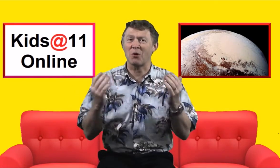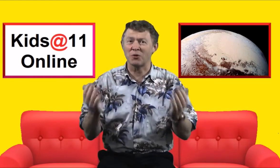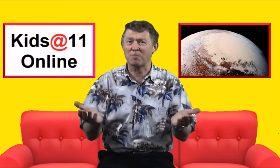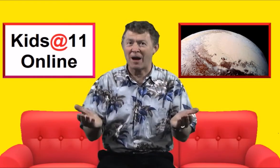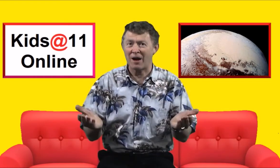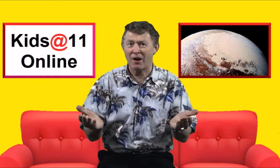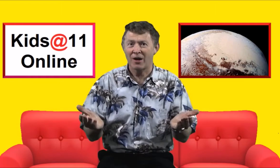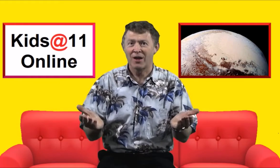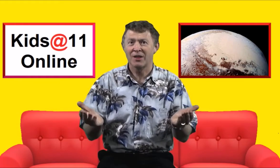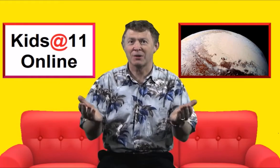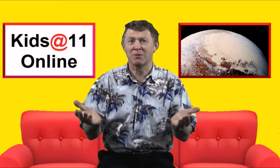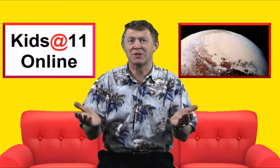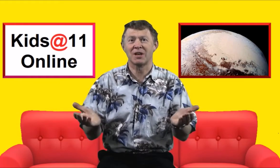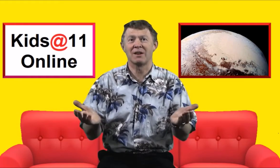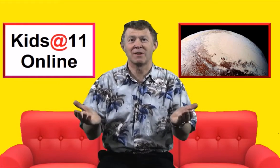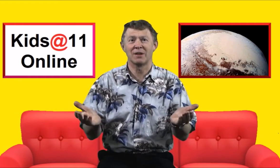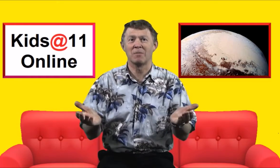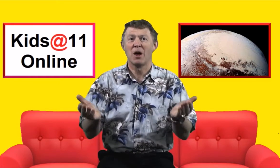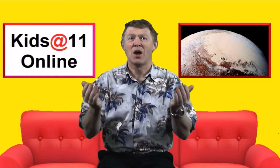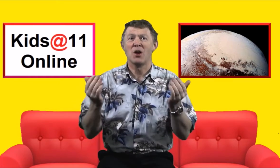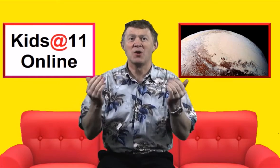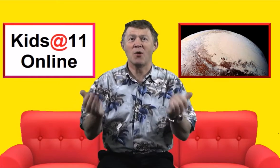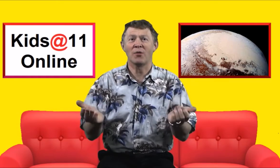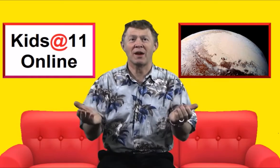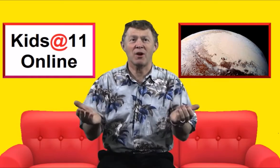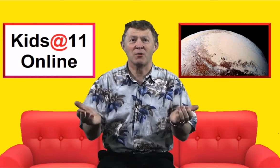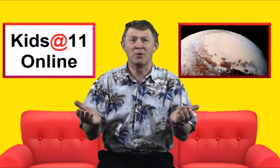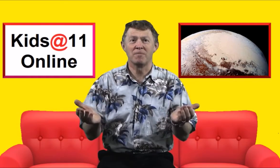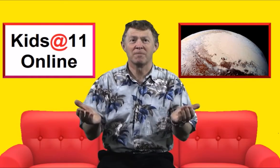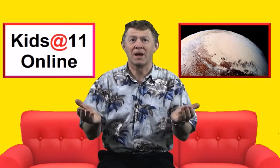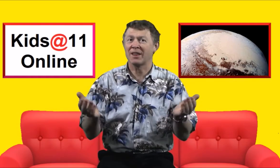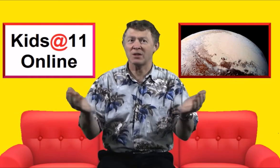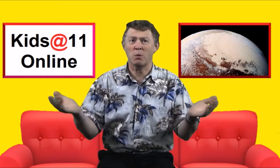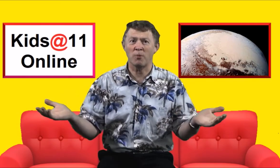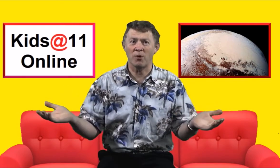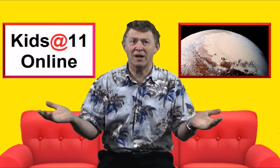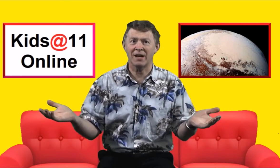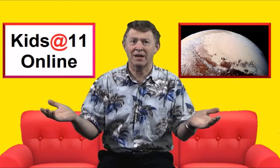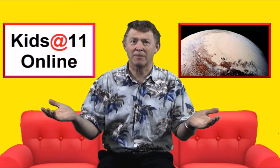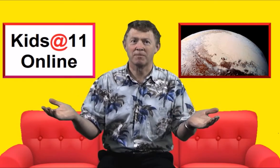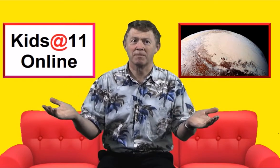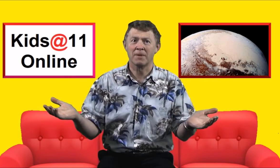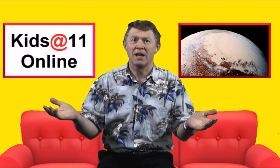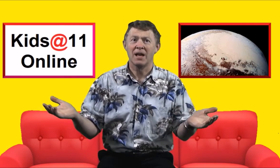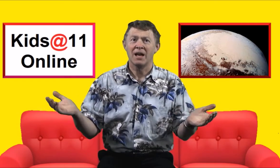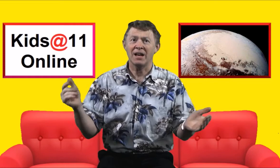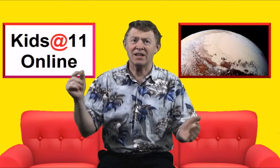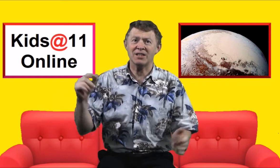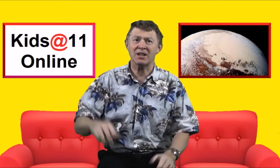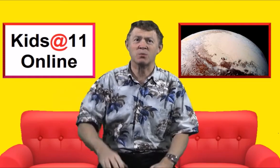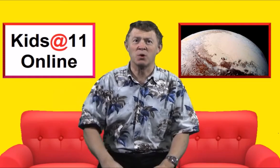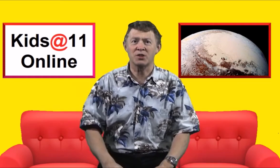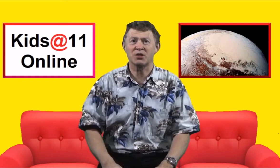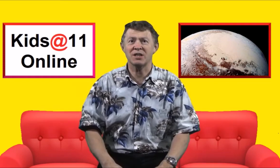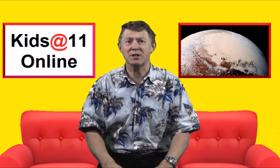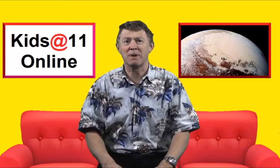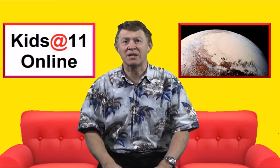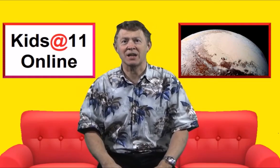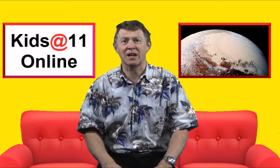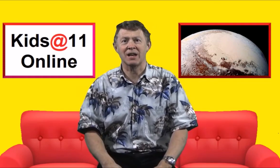God's power that was saving them, not their own. And that's what brought healing. In his next words, Jesus makes it clear